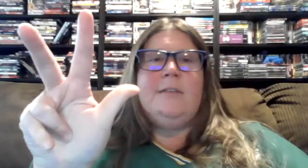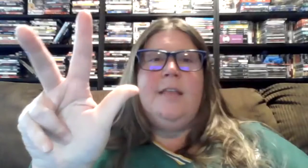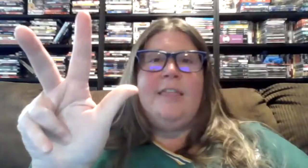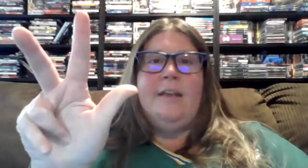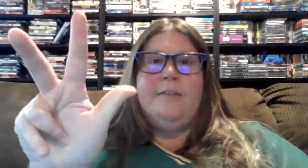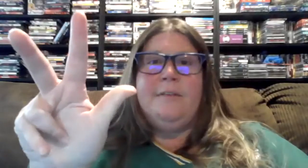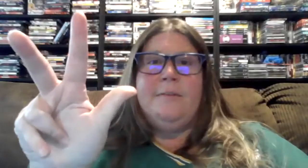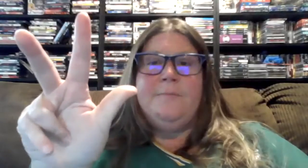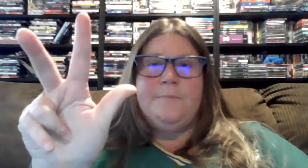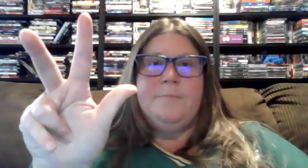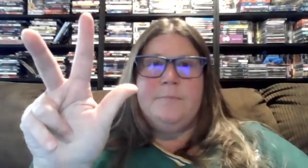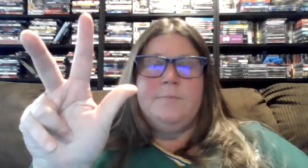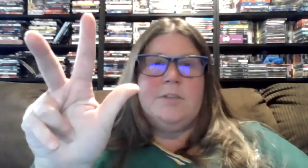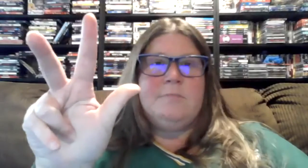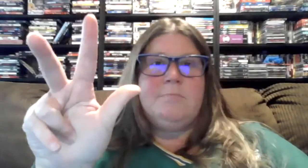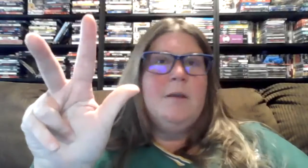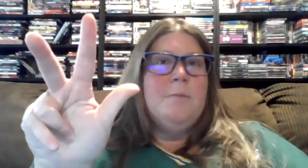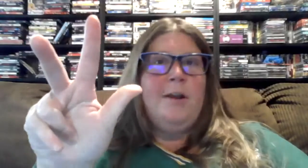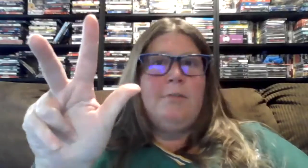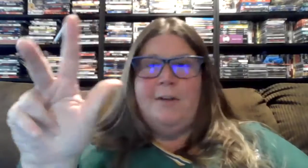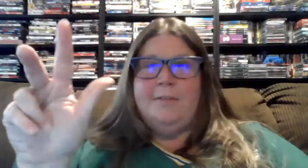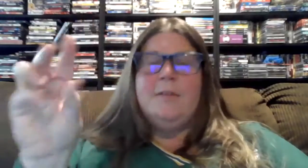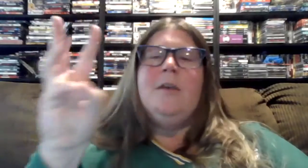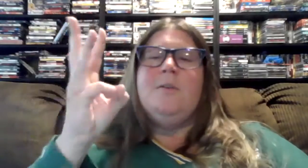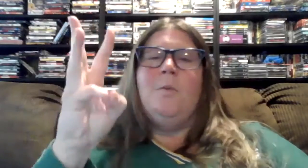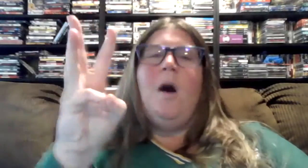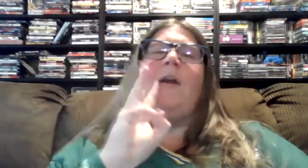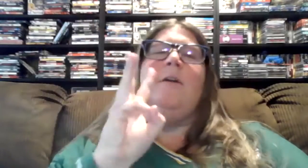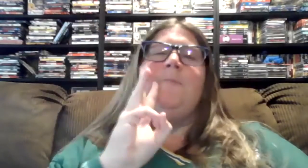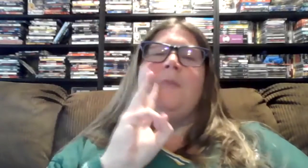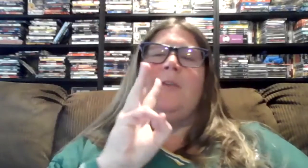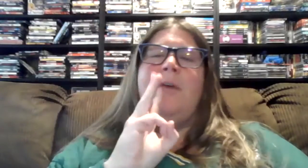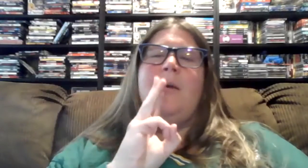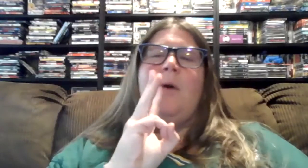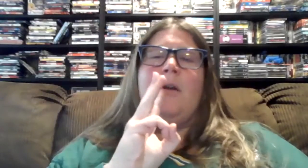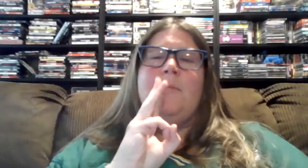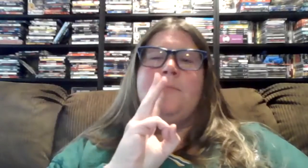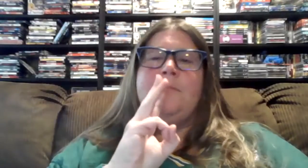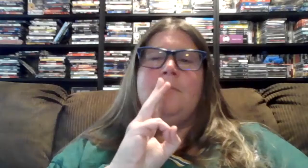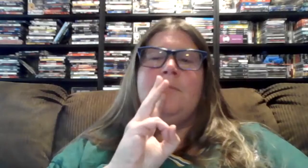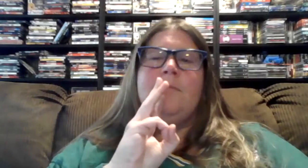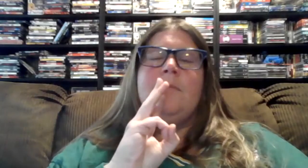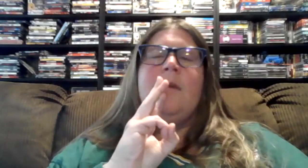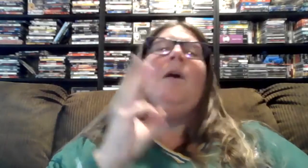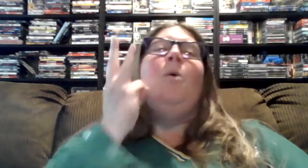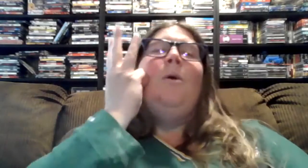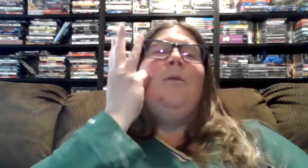like this. Just point of reference. So water is right here, water. Just